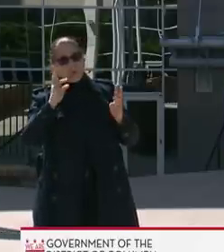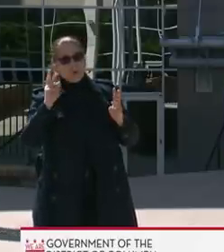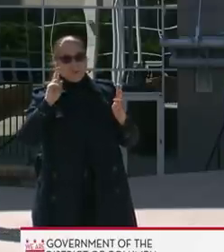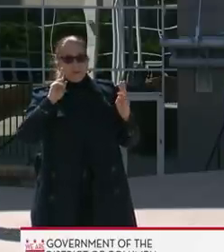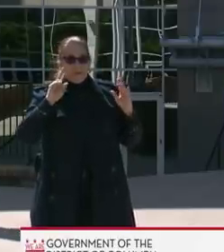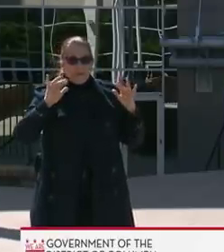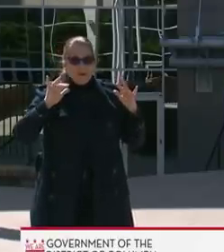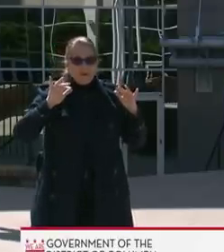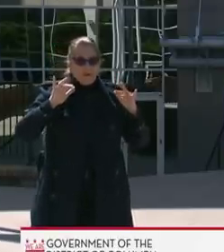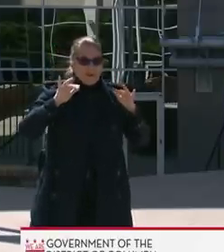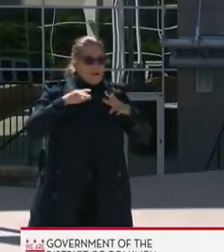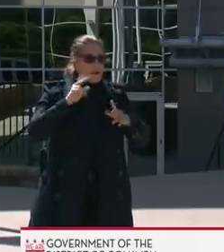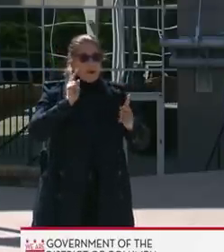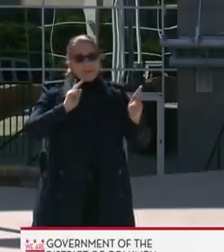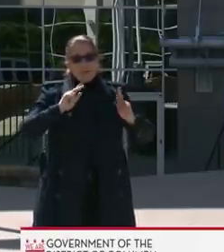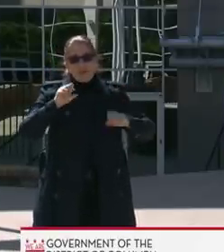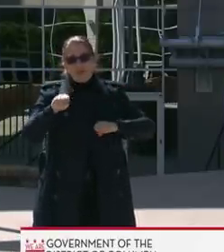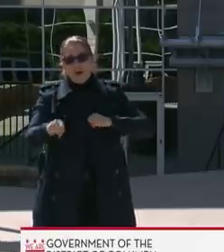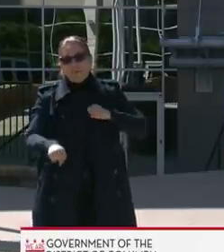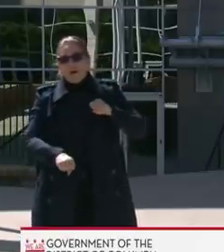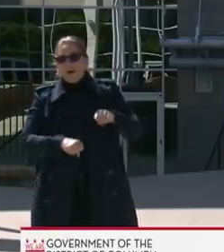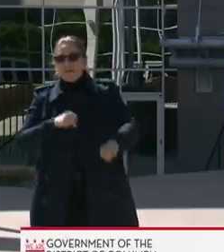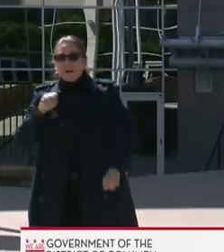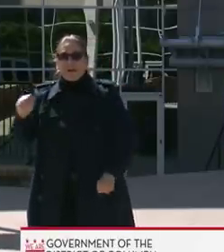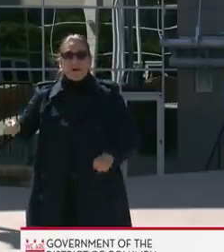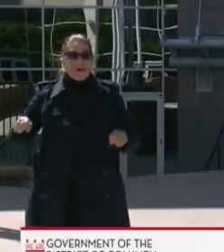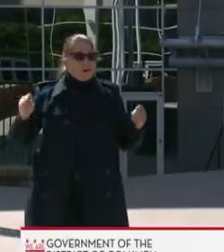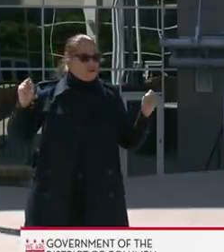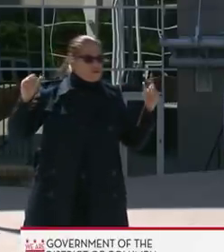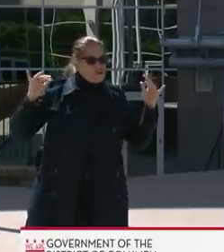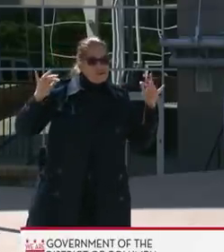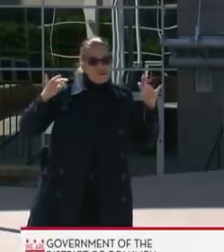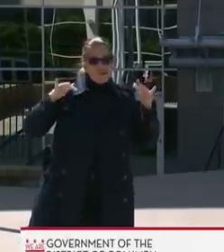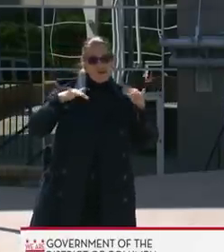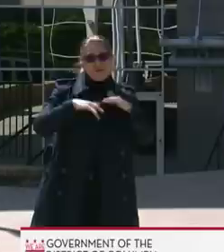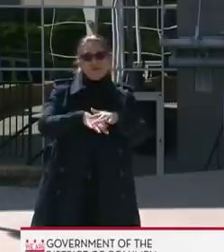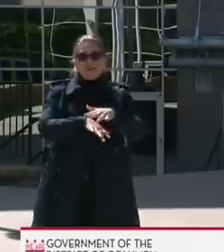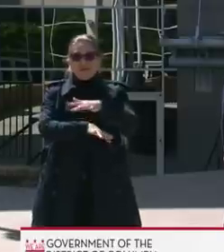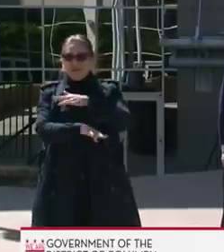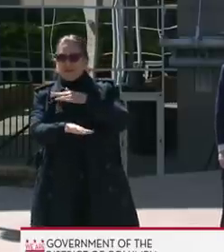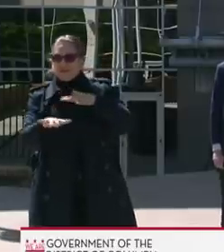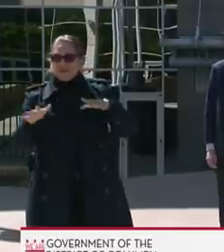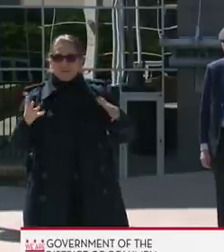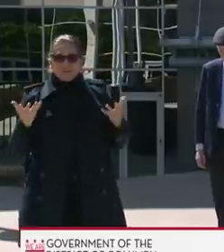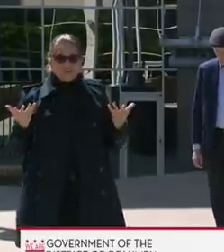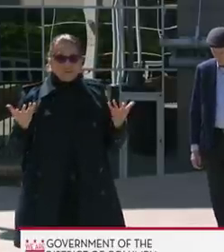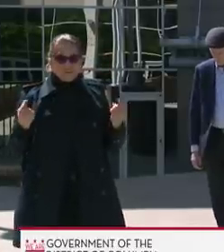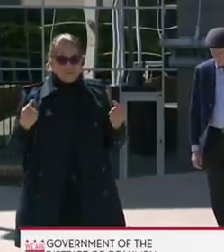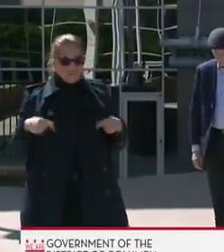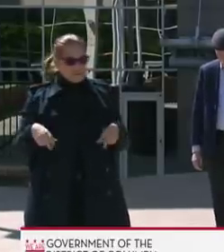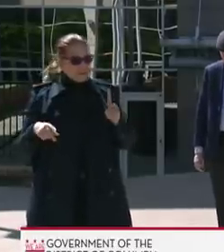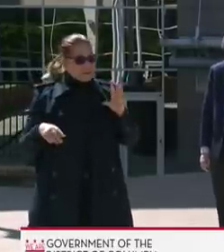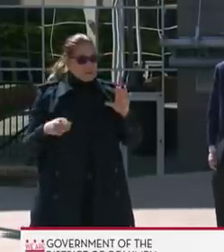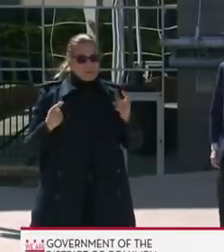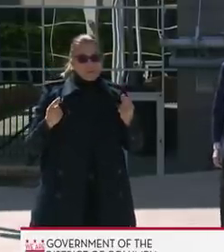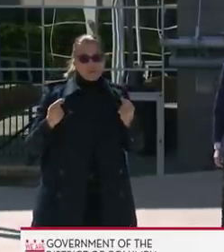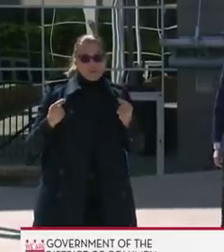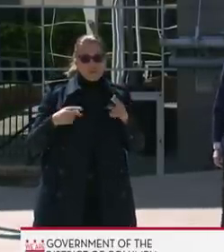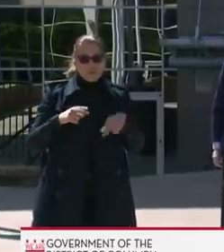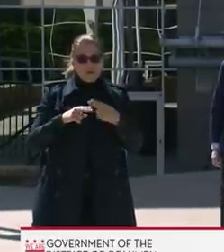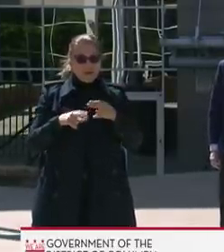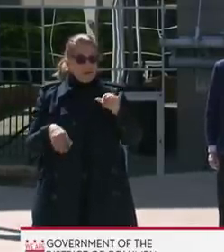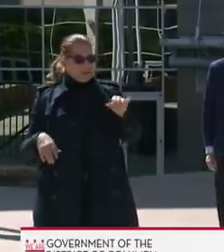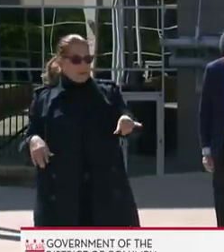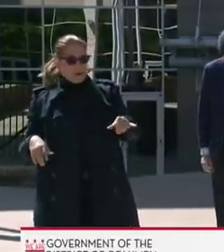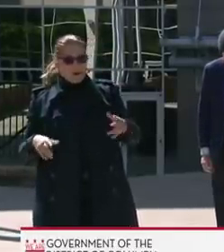rides. But when you have a lot of people going there at once, you just have crowds. Like, what, if anything, can the city do to address that? Could that include, like we've asked